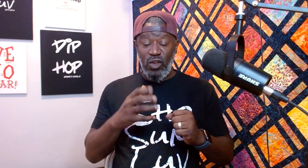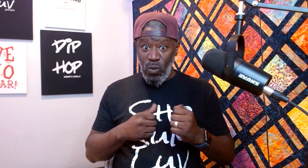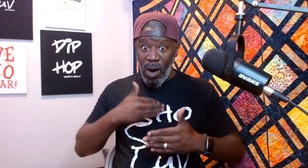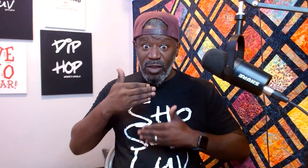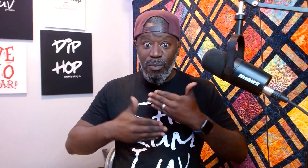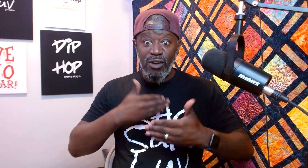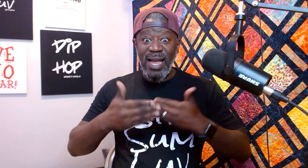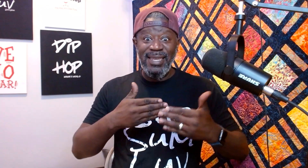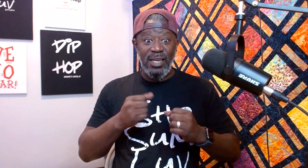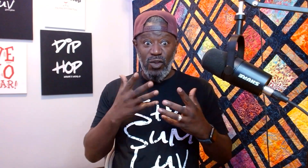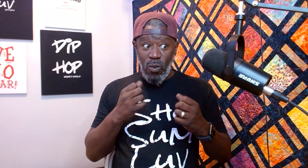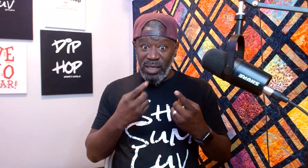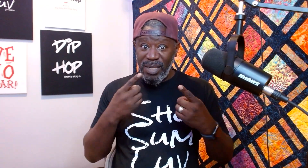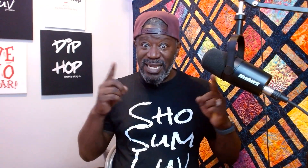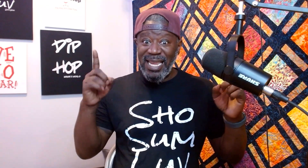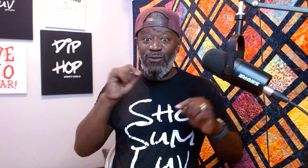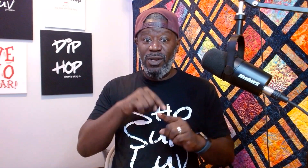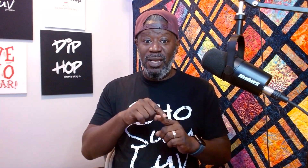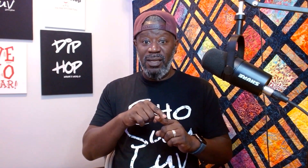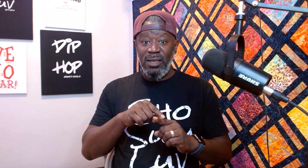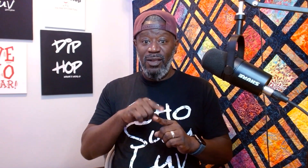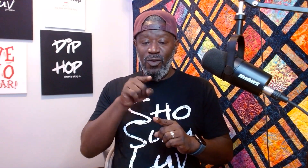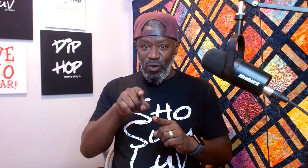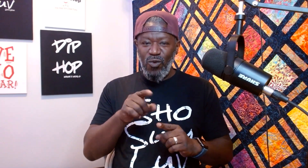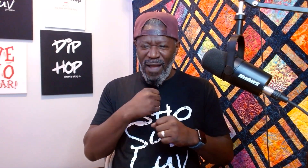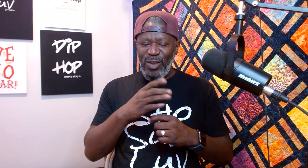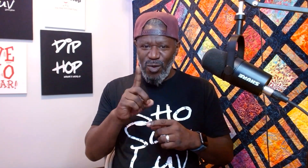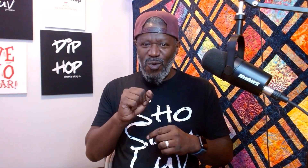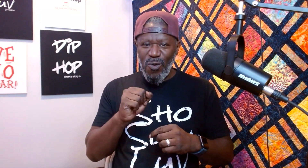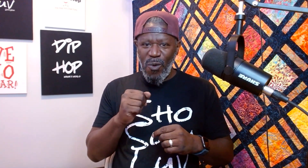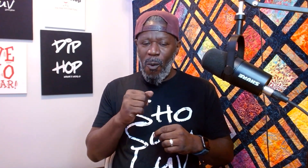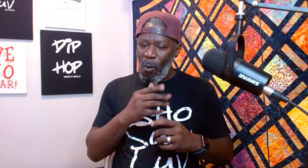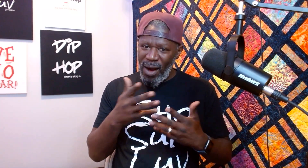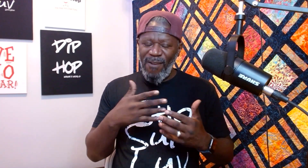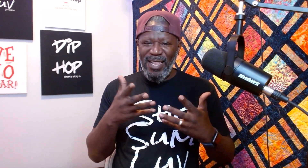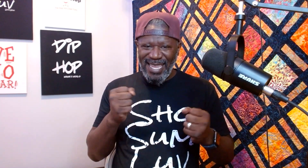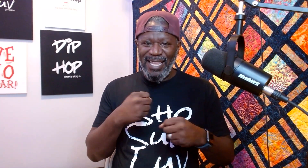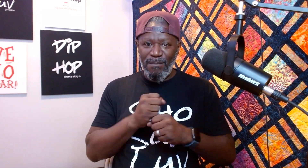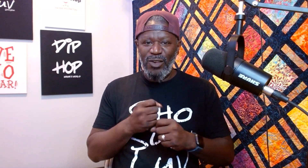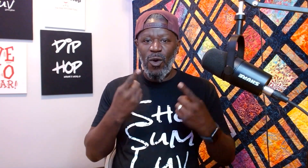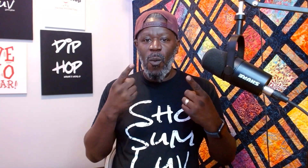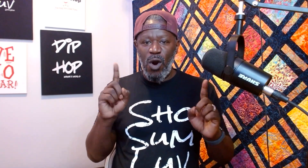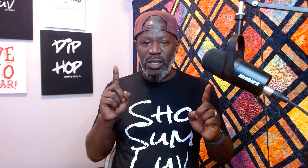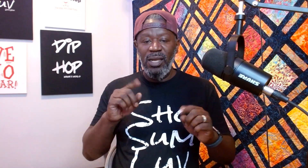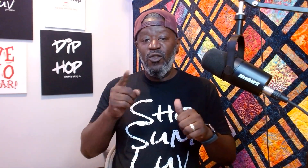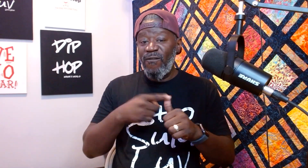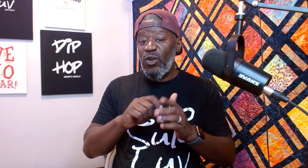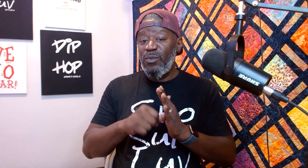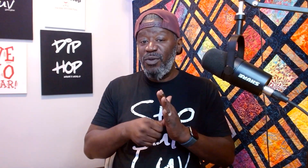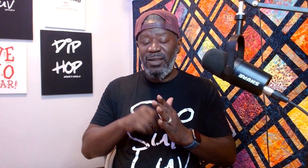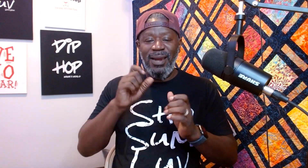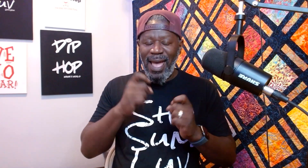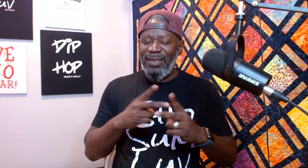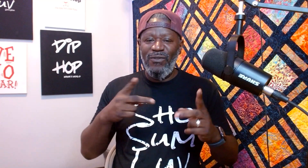in this. You want to progress in this. You want to be successful in this. You have to do whatever it takes to make sure it works. Your